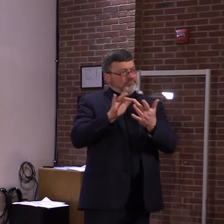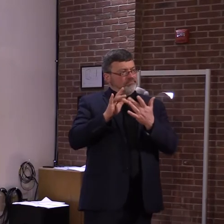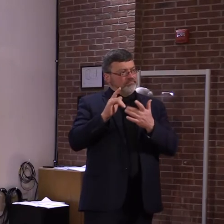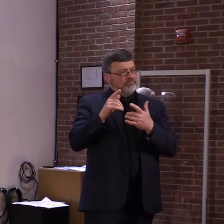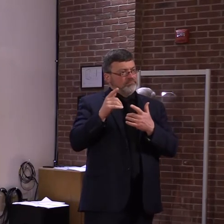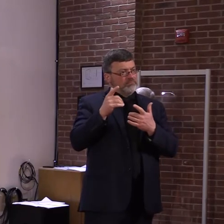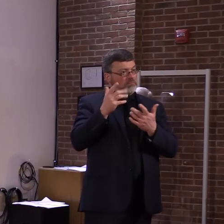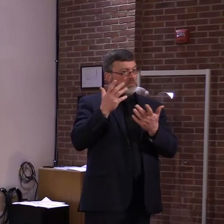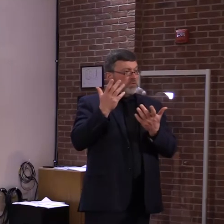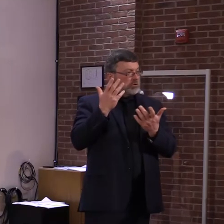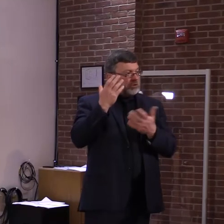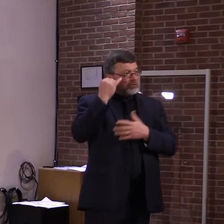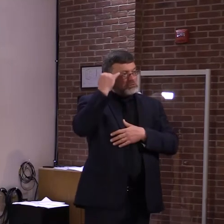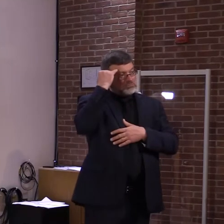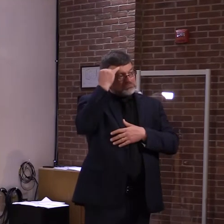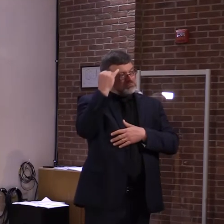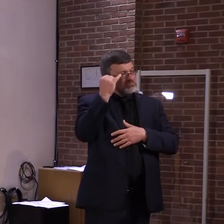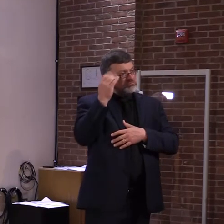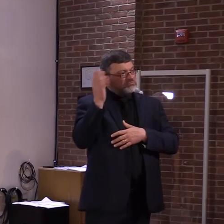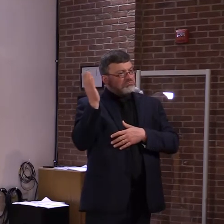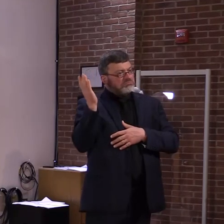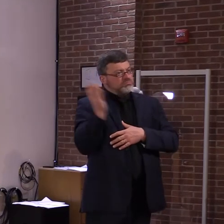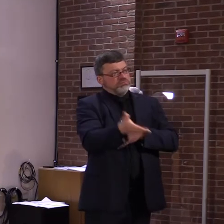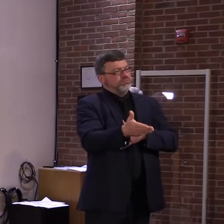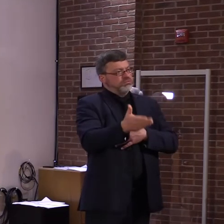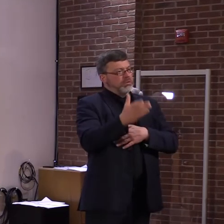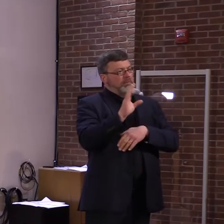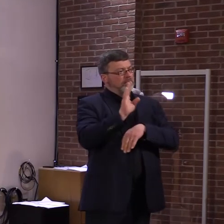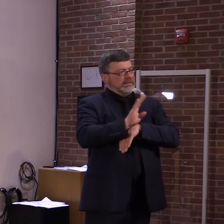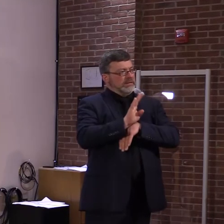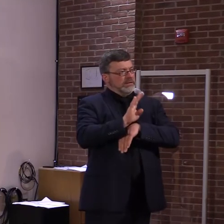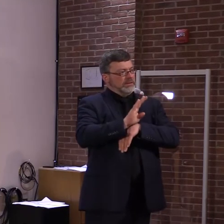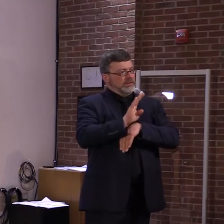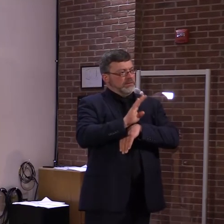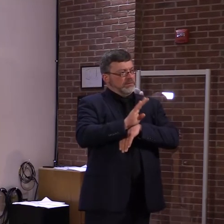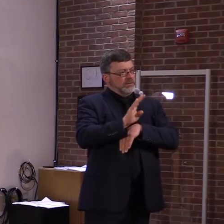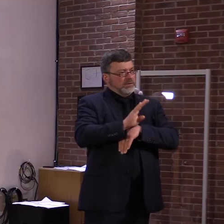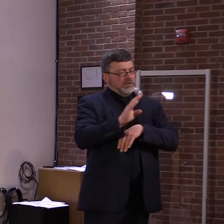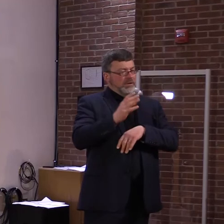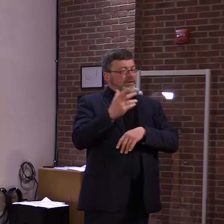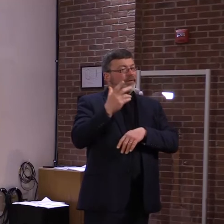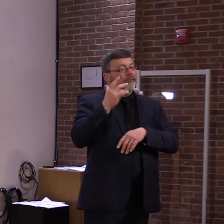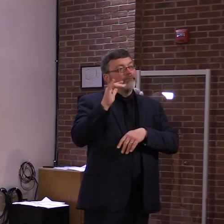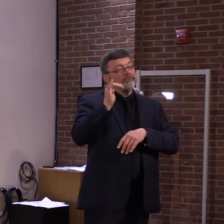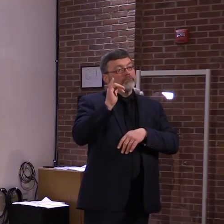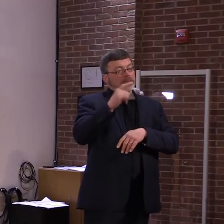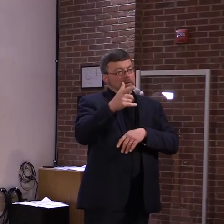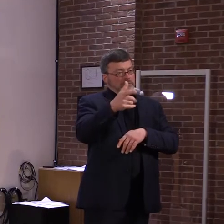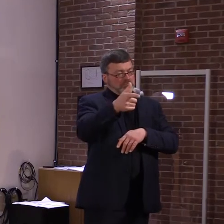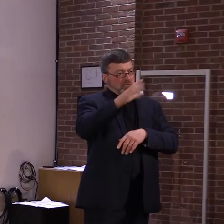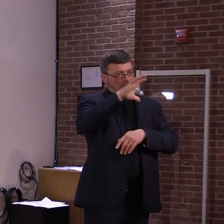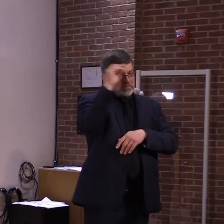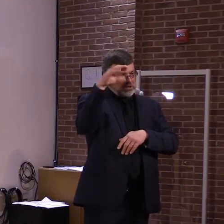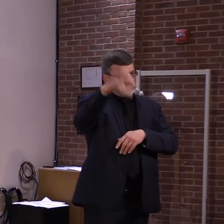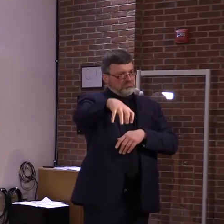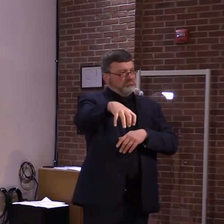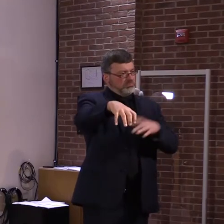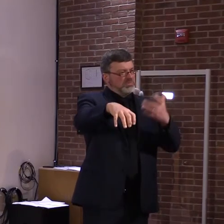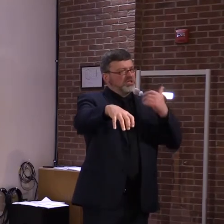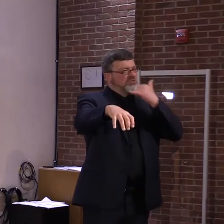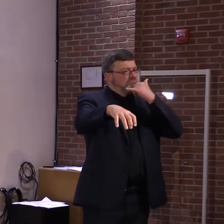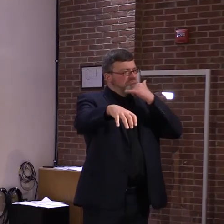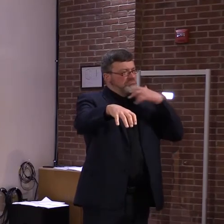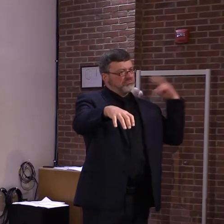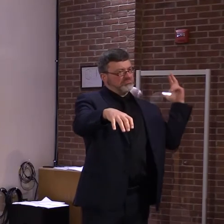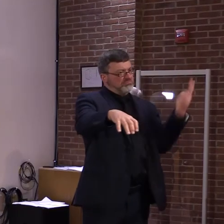are working, and so they can also have access during the workday when they might not be able to take time off to get to a clinic or a site?